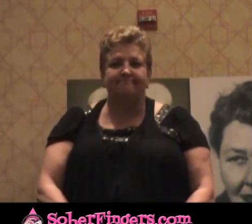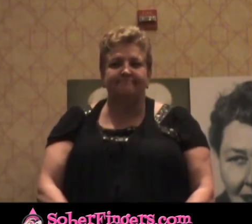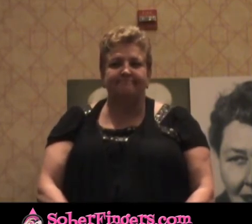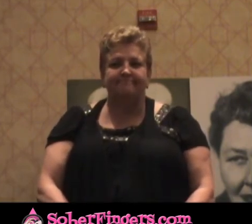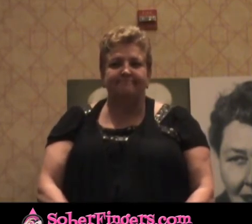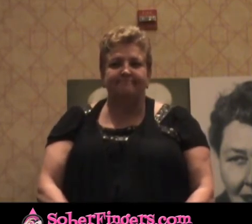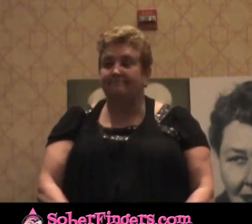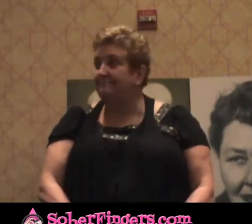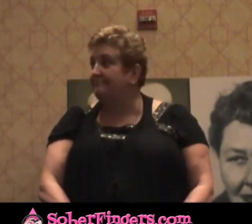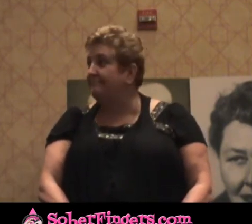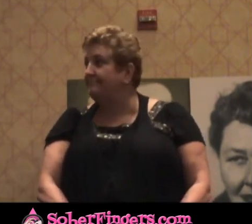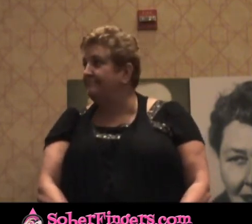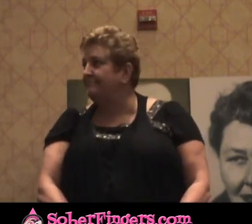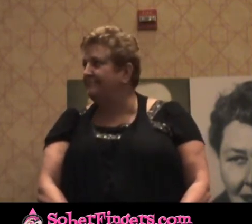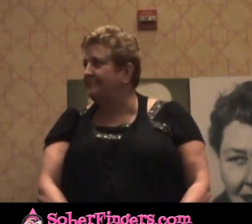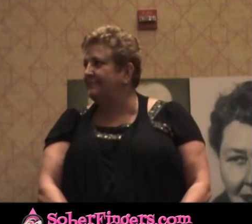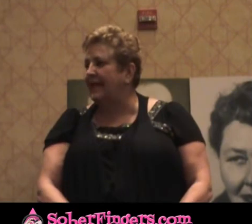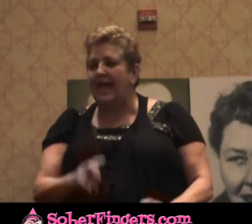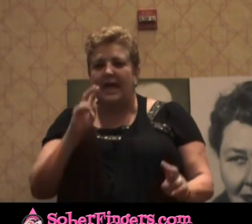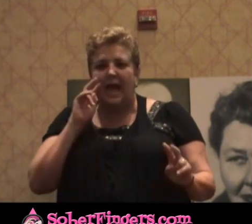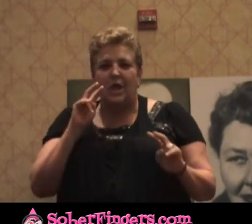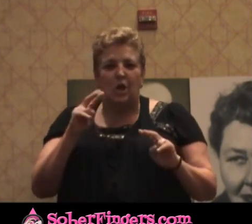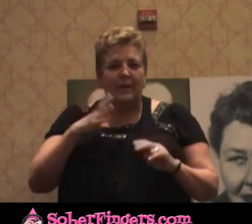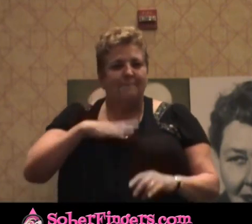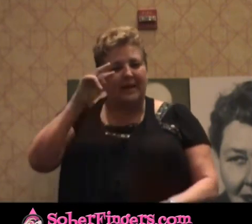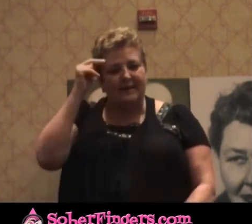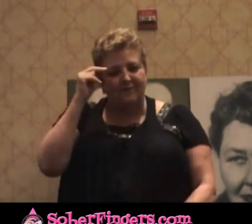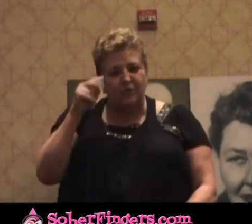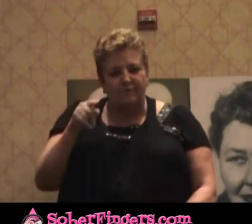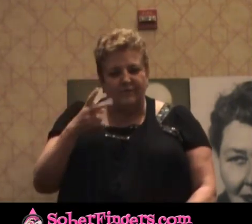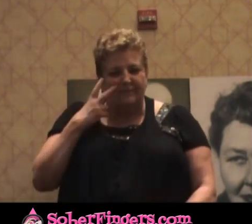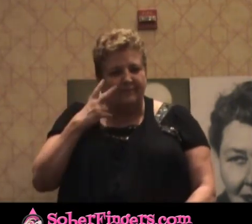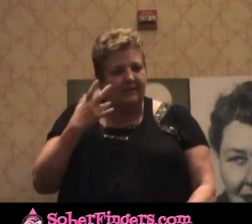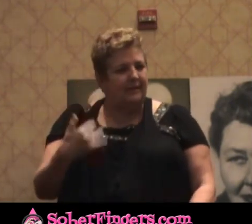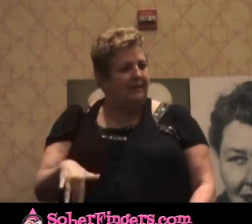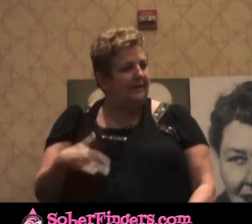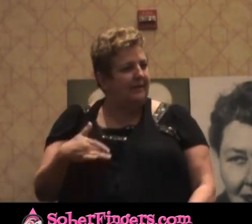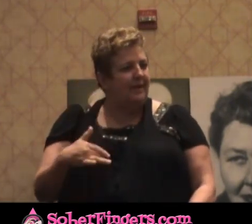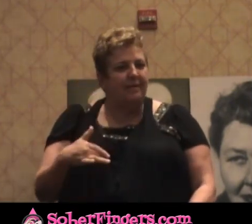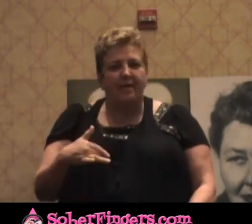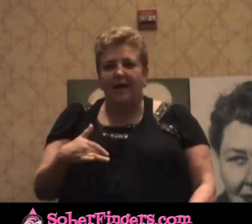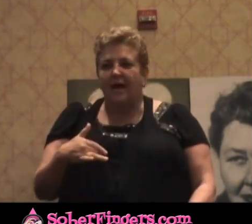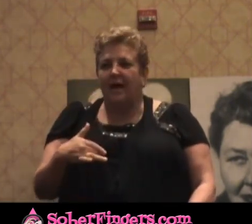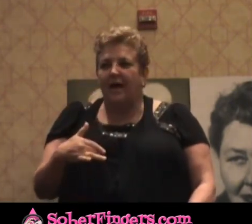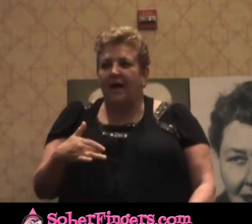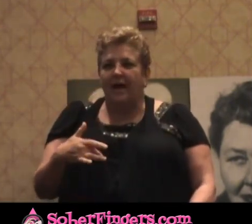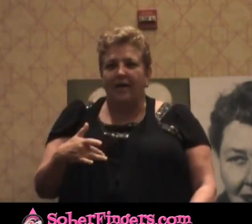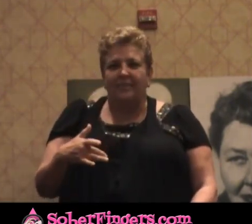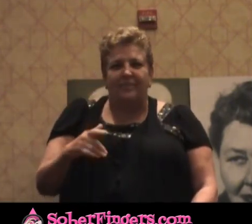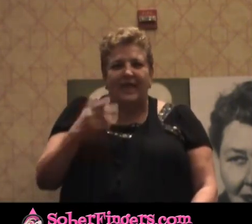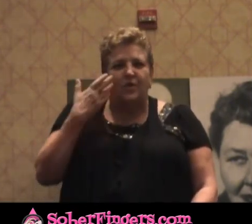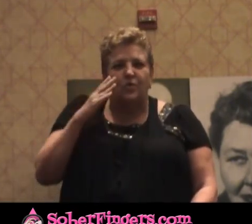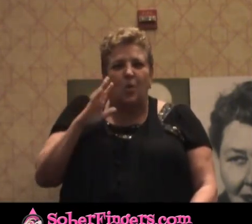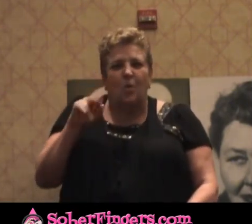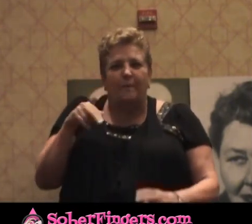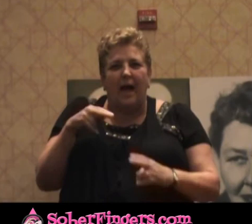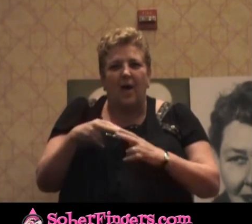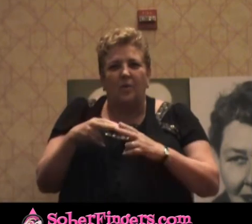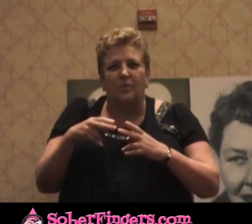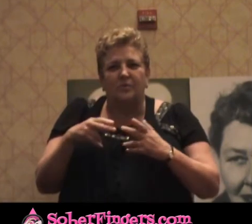Not only that, I look at my nephews and they've been exposed to a whole other world. They don't have no clue of this life. You know what I'm saying? My